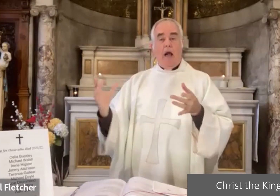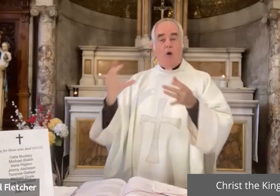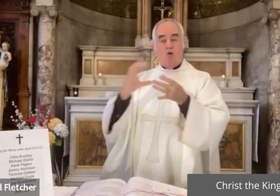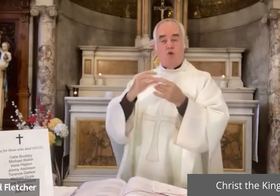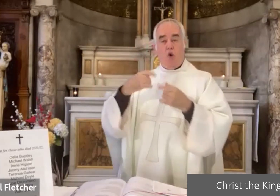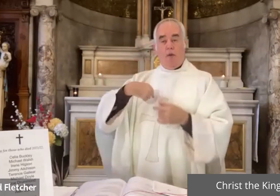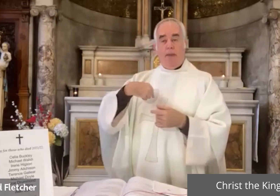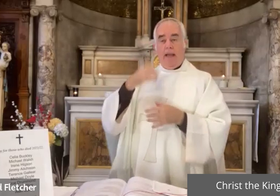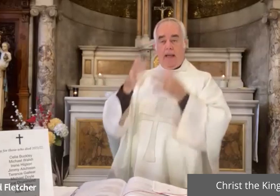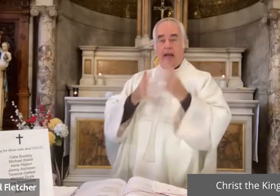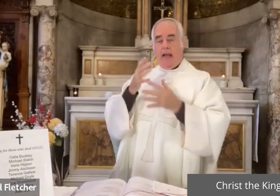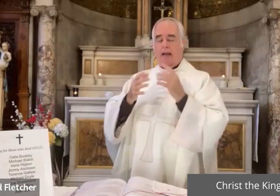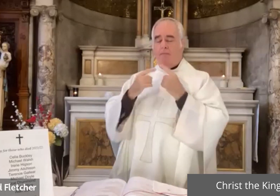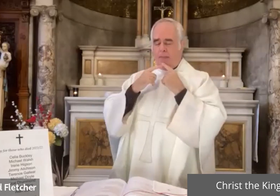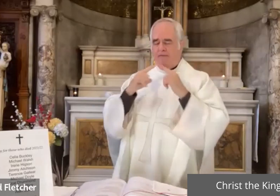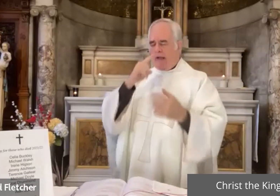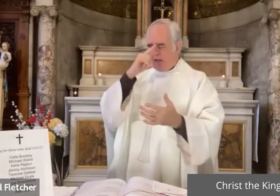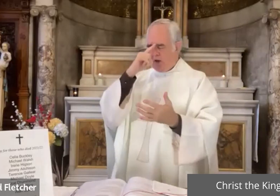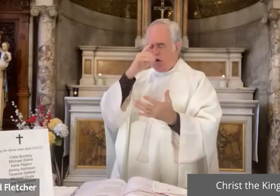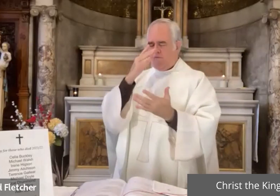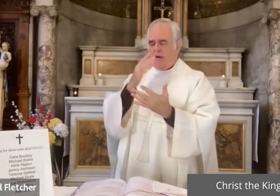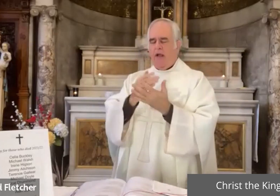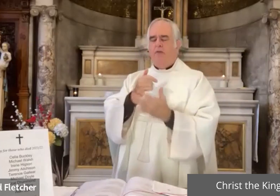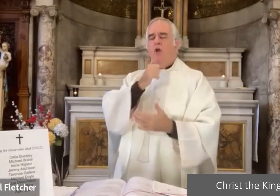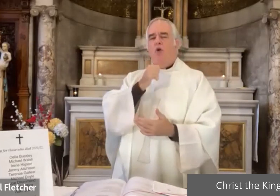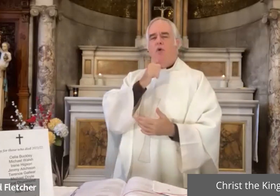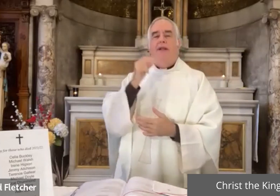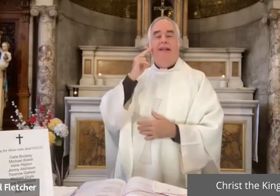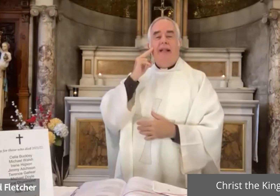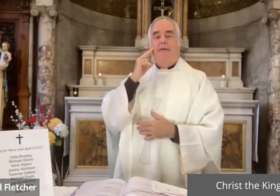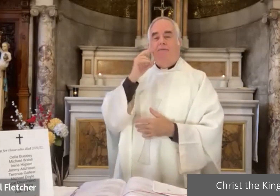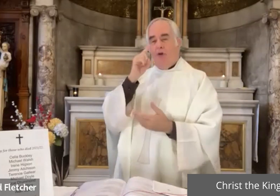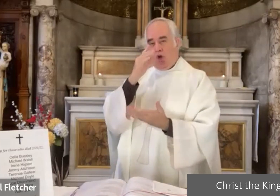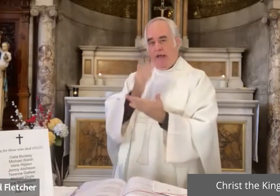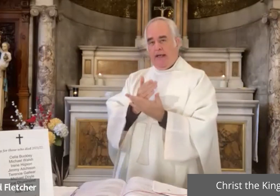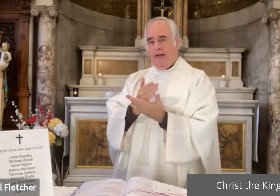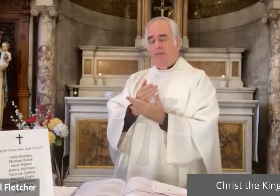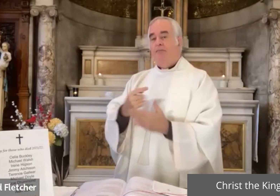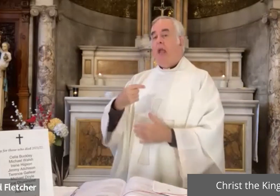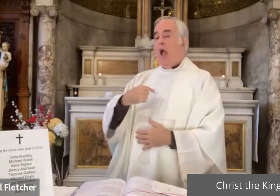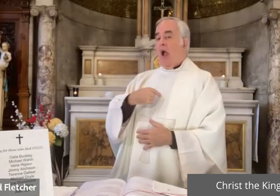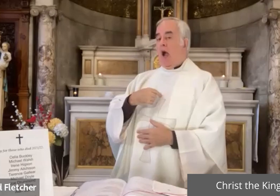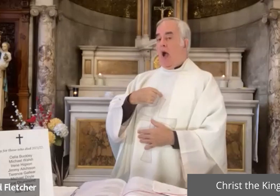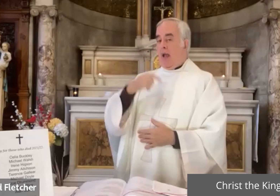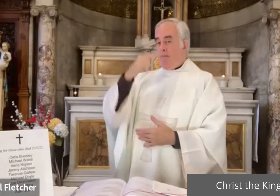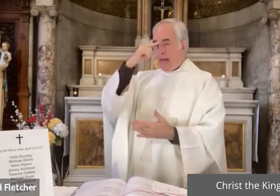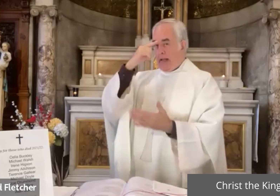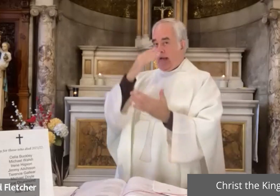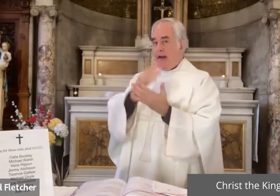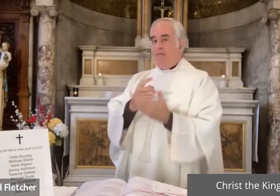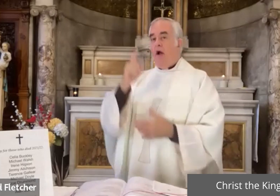And now join me in the bursting out by looking at that creed.